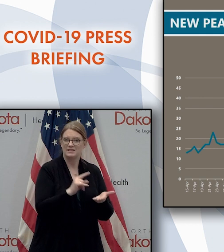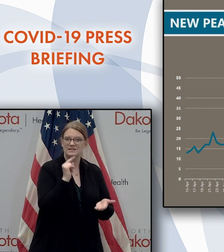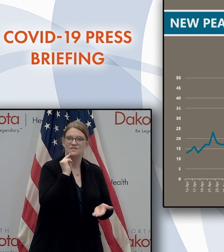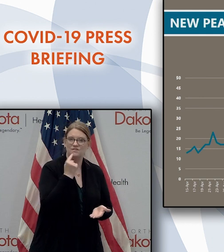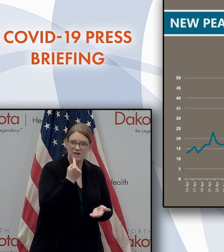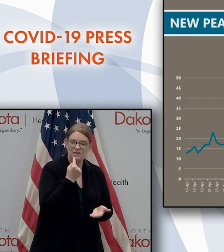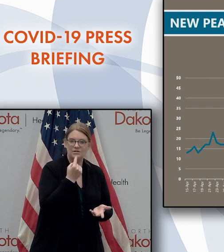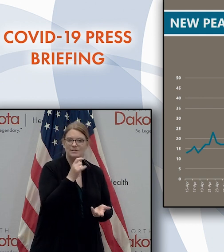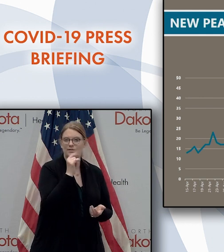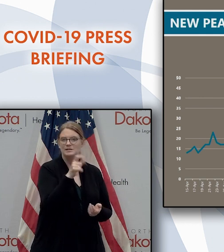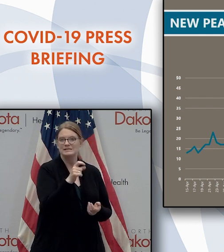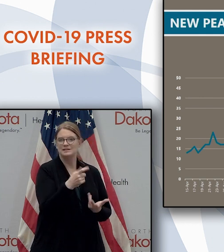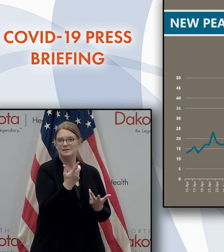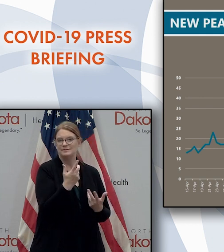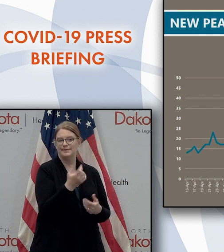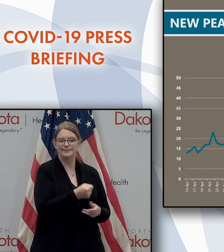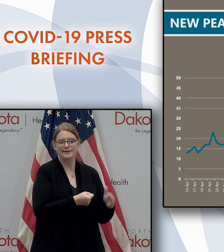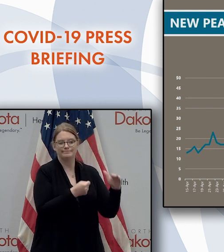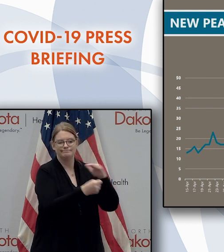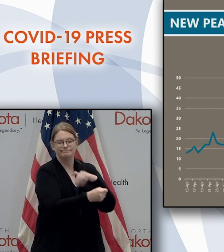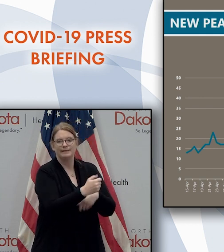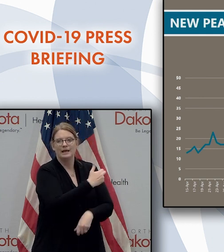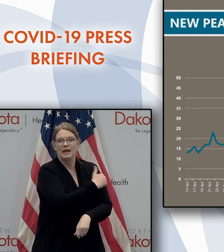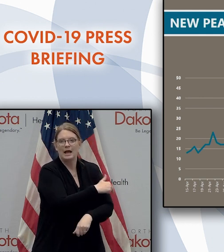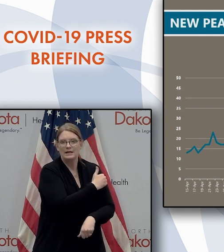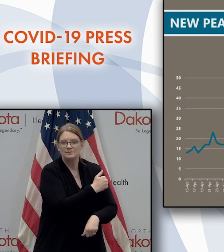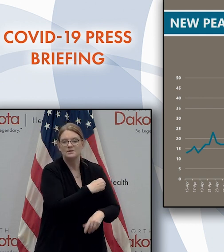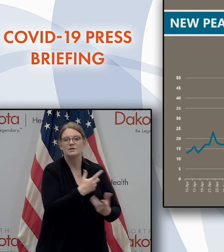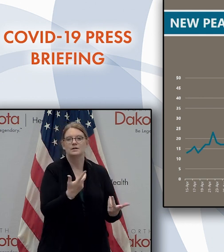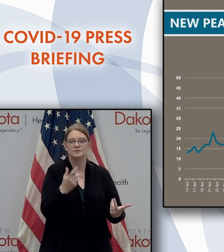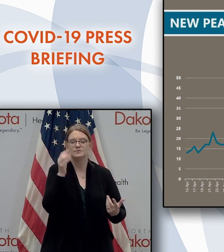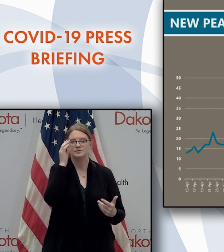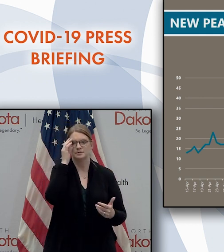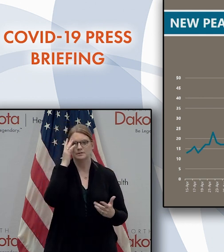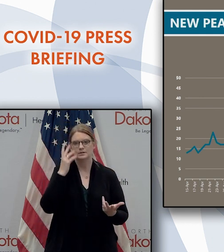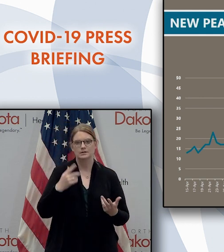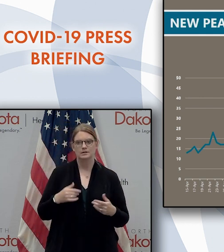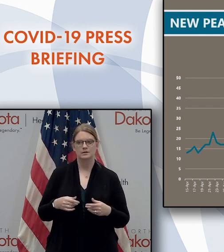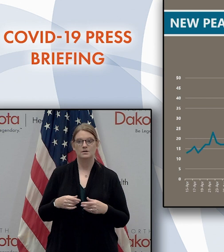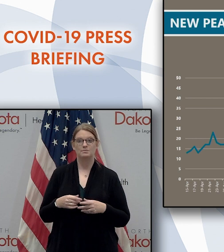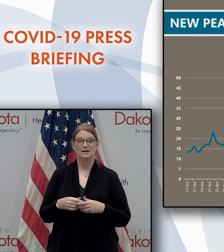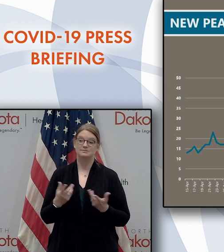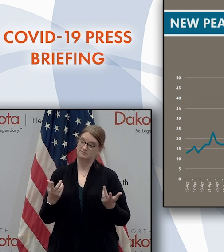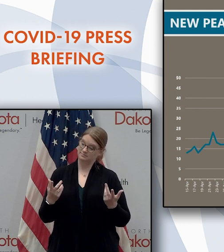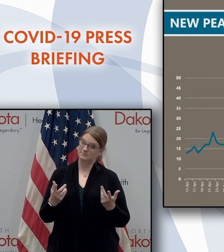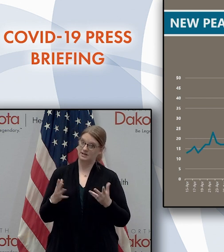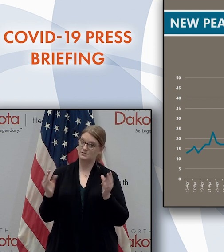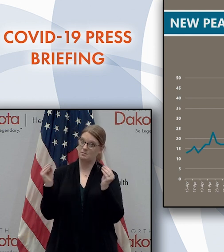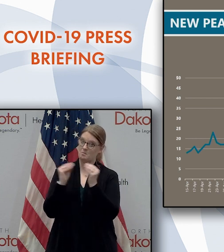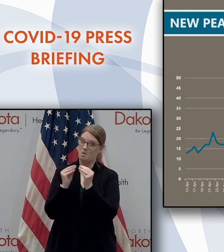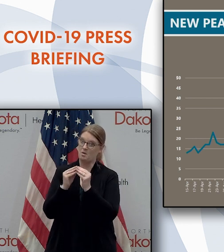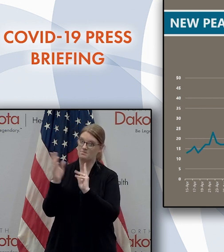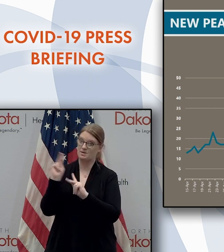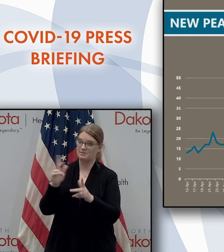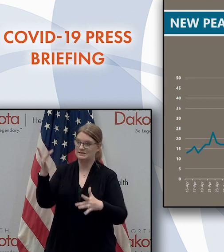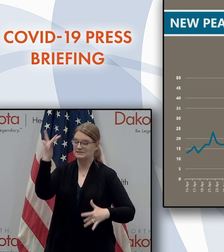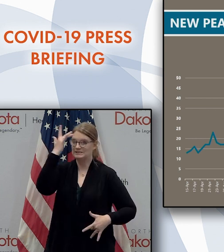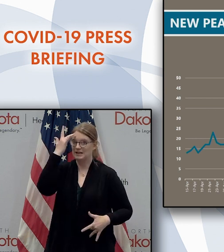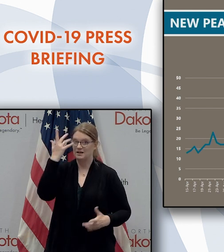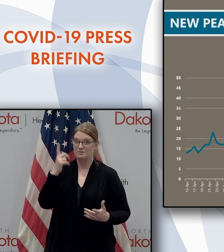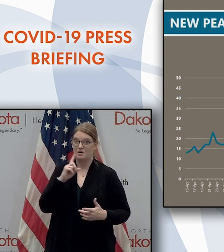requires hospitalization. So we can be in a position where we have substantially more cases, but we're not putting pressure on